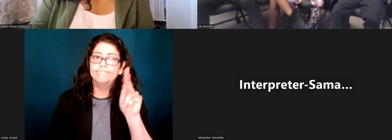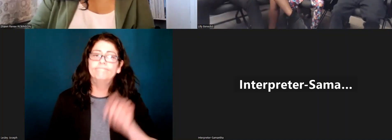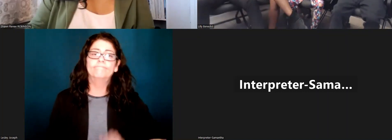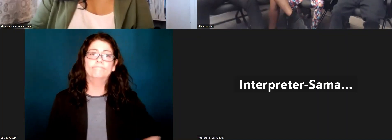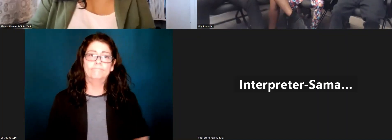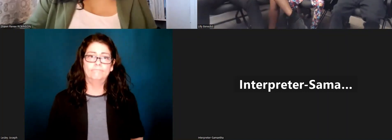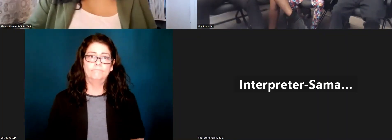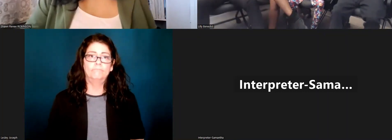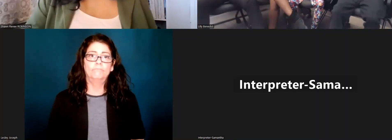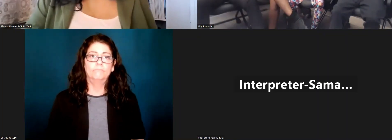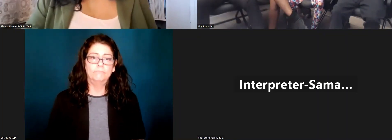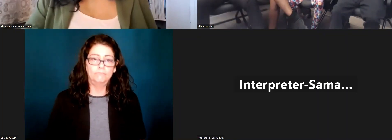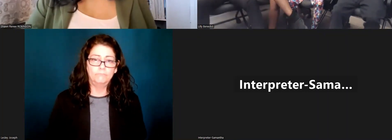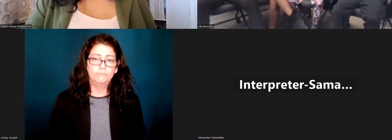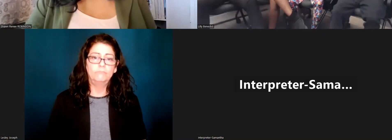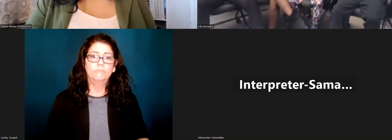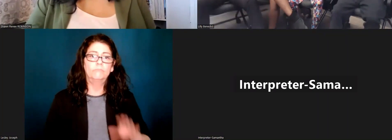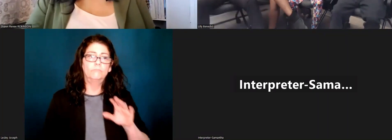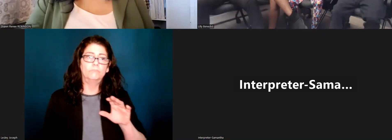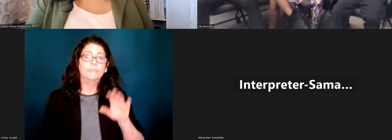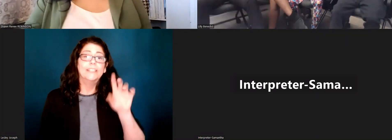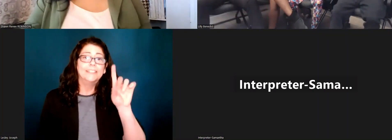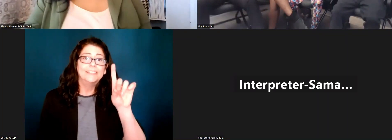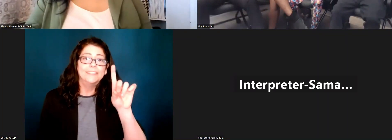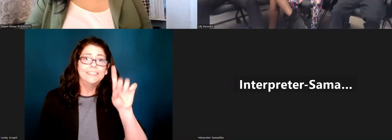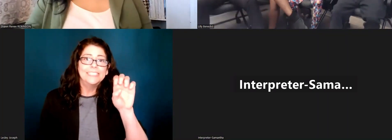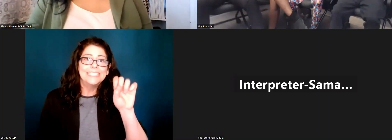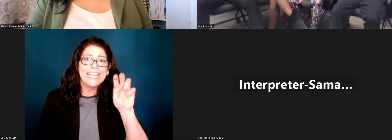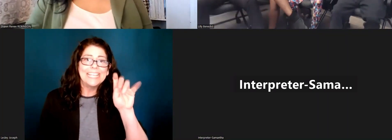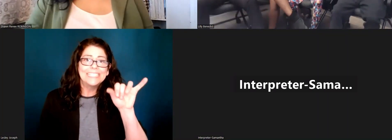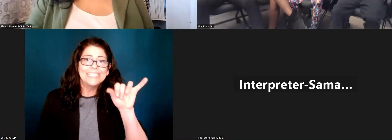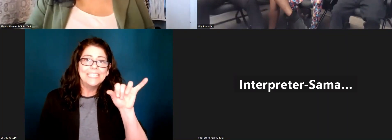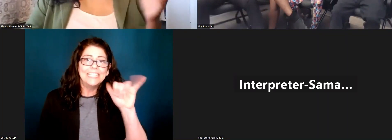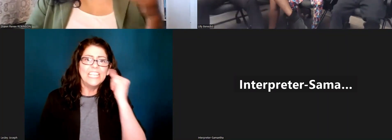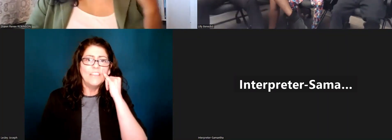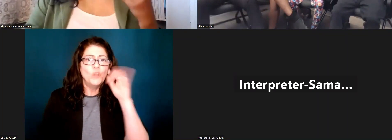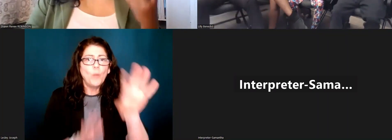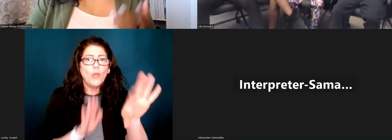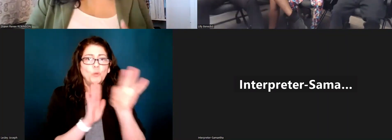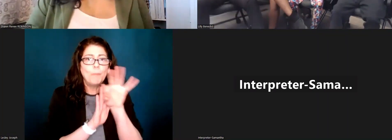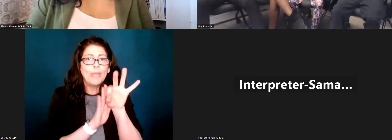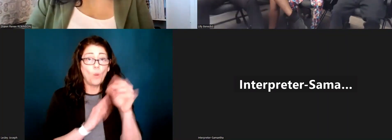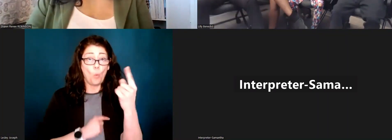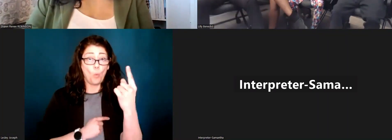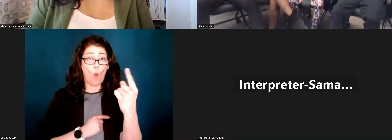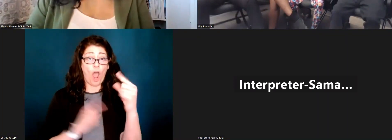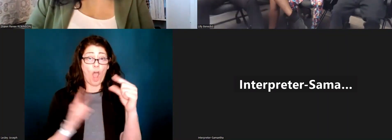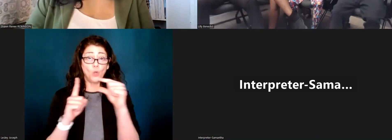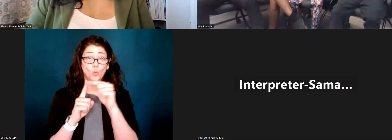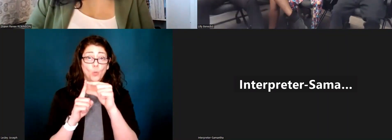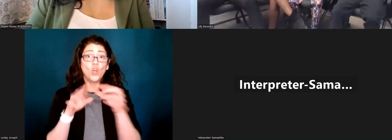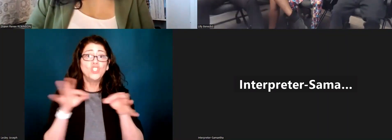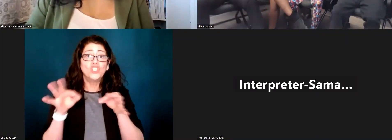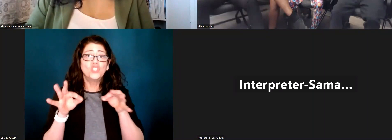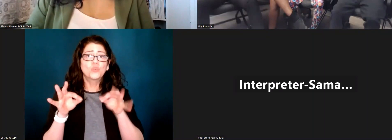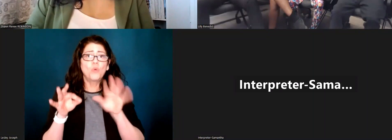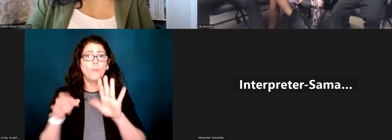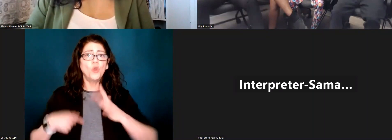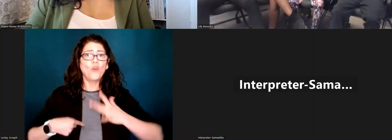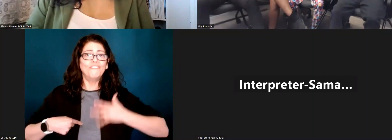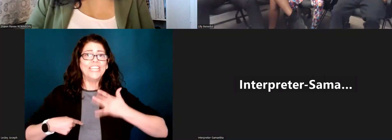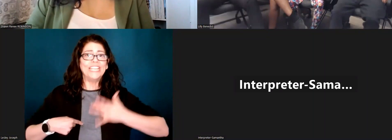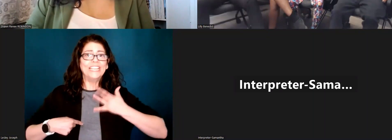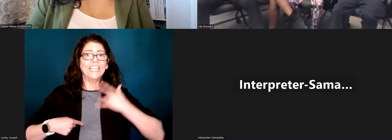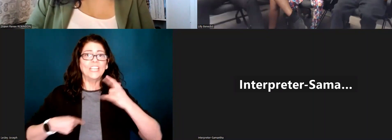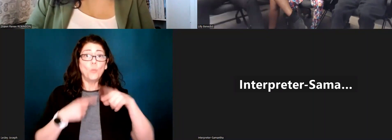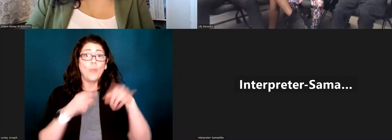And what would your one word be, Destiny? How does it feel when people are talking and they're not using signs around you and your